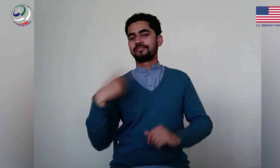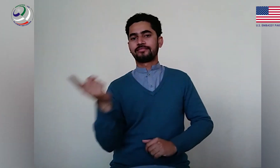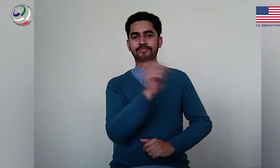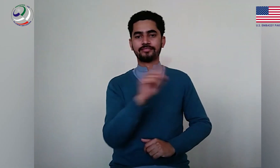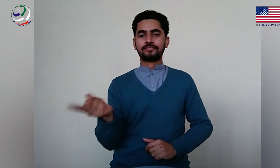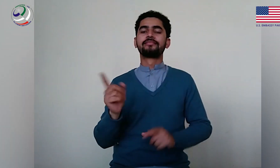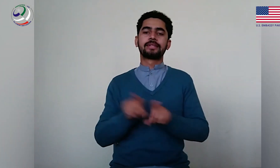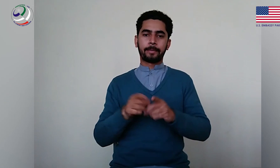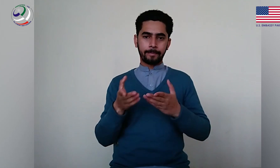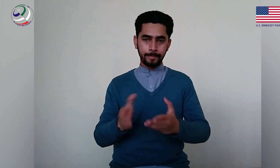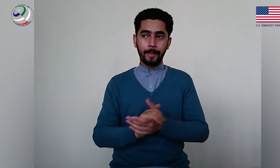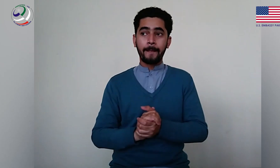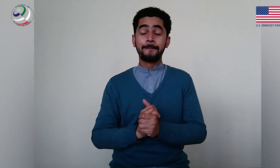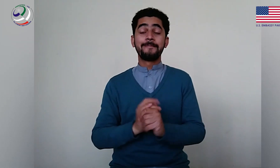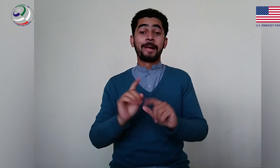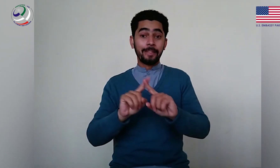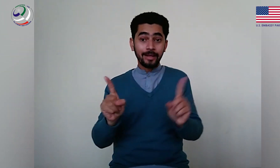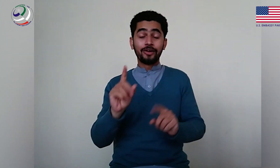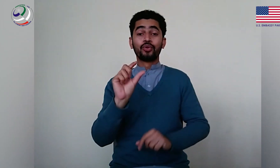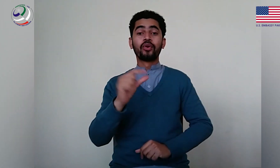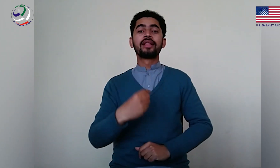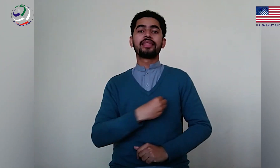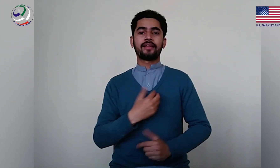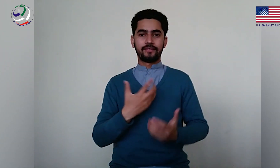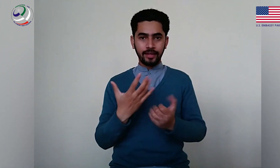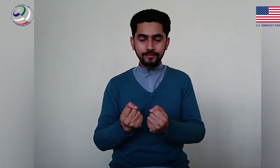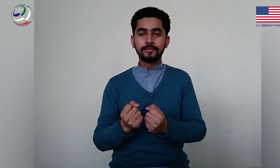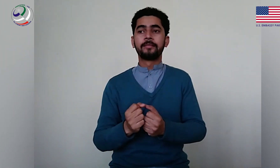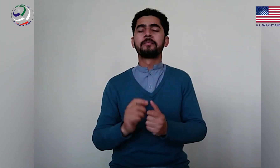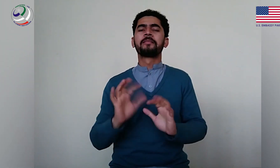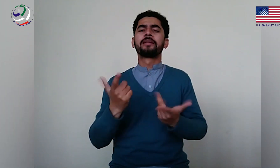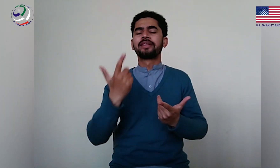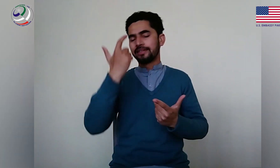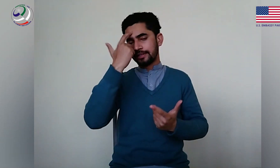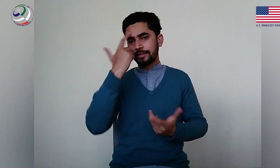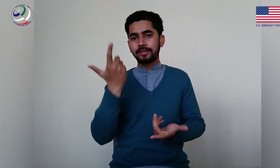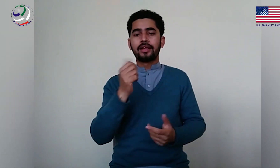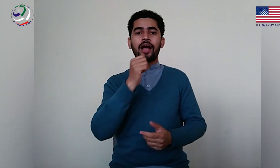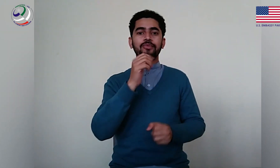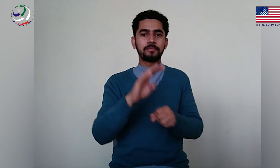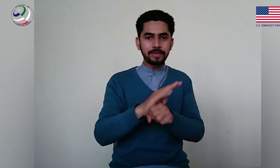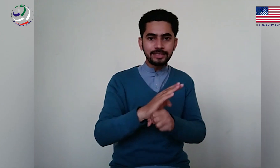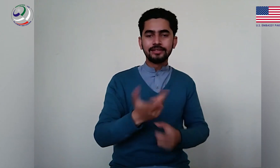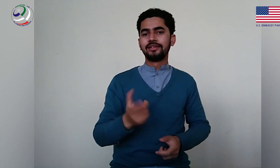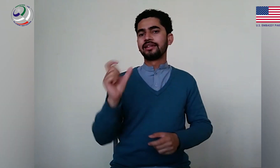I cannot go alone because I'm deaf and the doctor is hearing. So it gets very hard sometimes because my dad